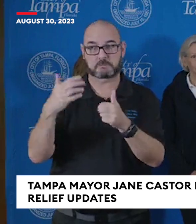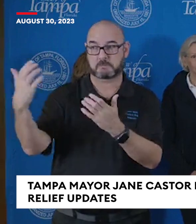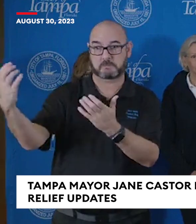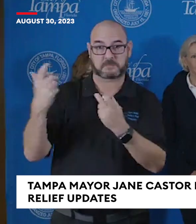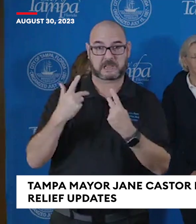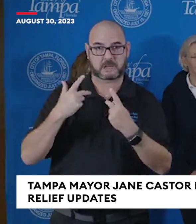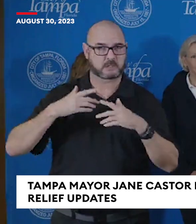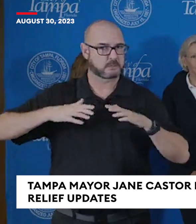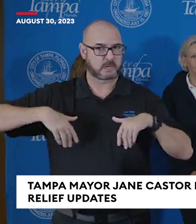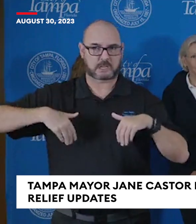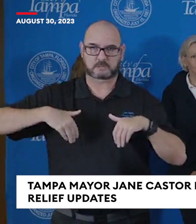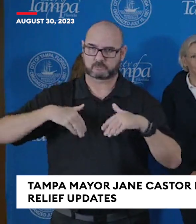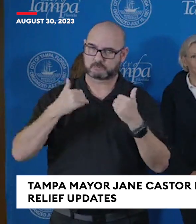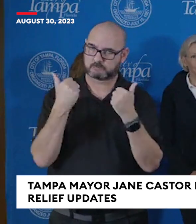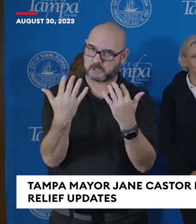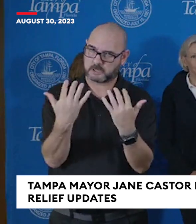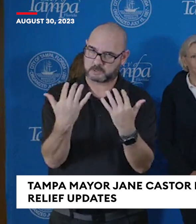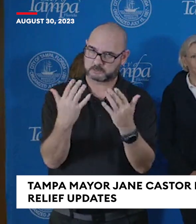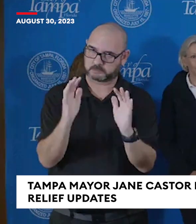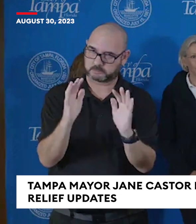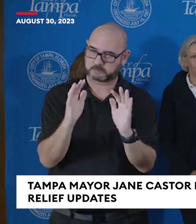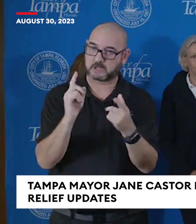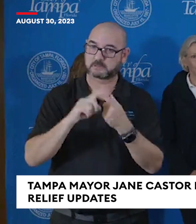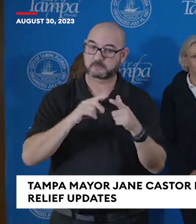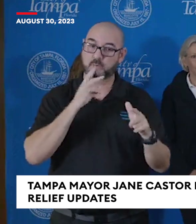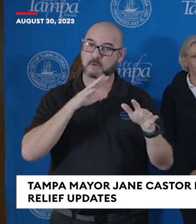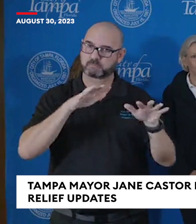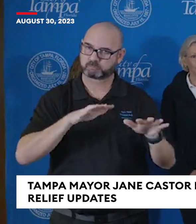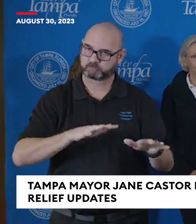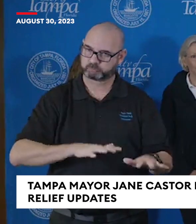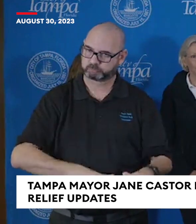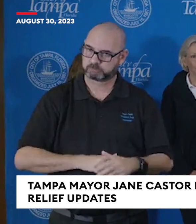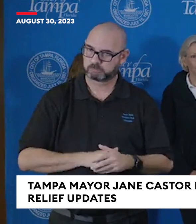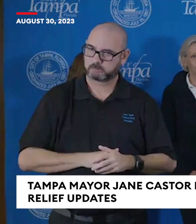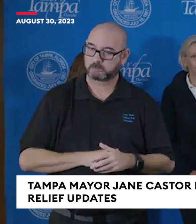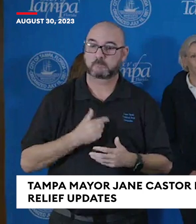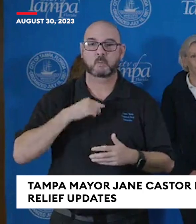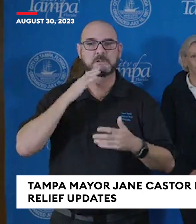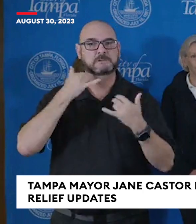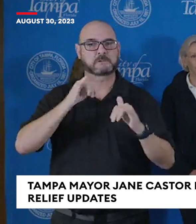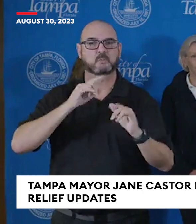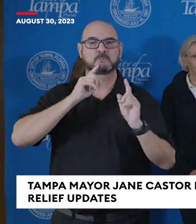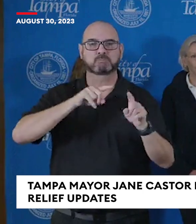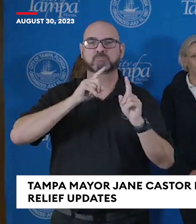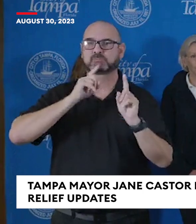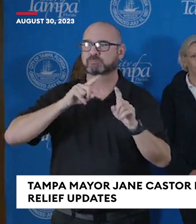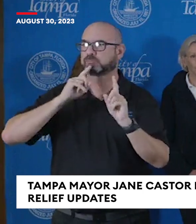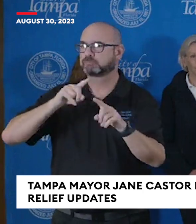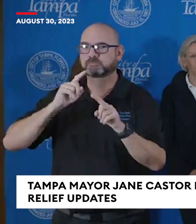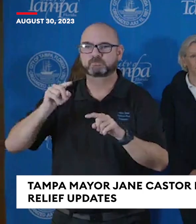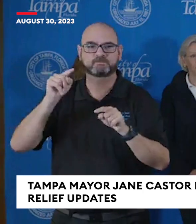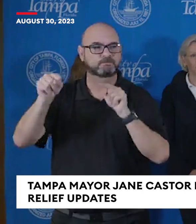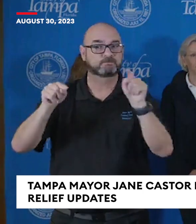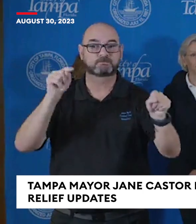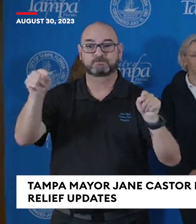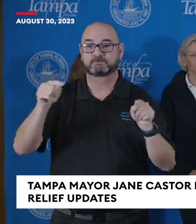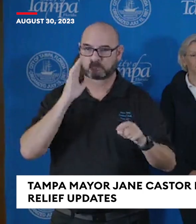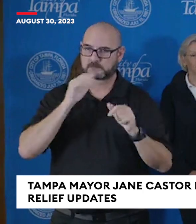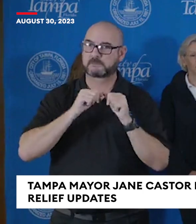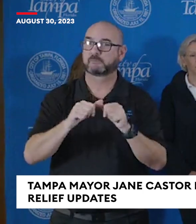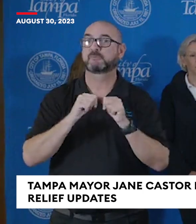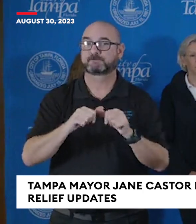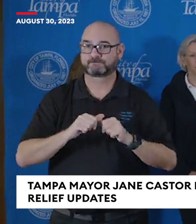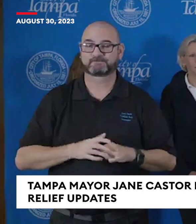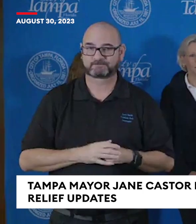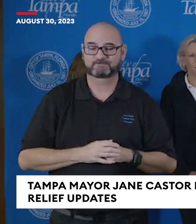give you approval. We continue to run the calls, and we will respond to the communities as calls permit. If